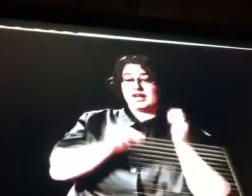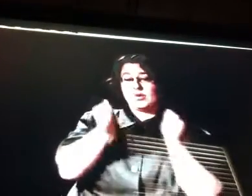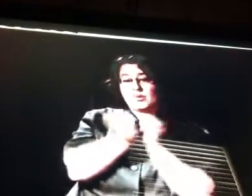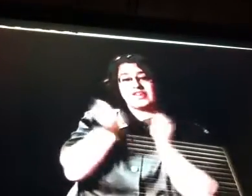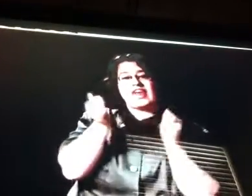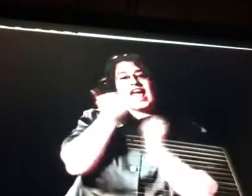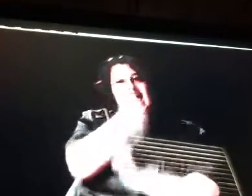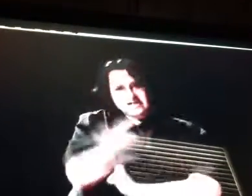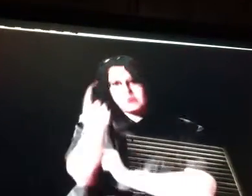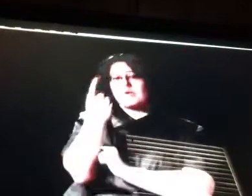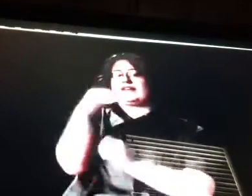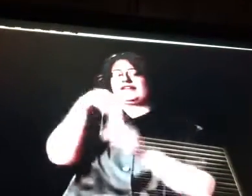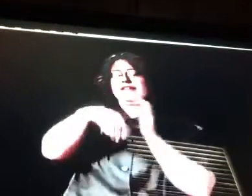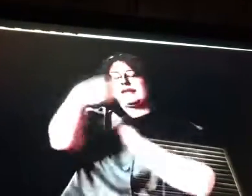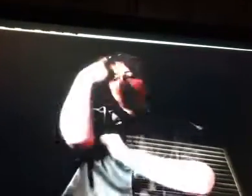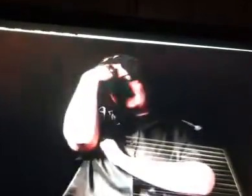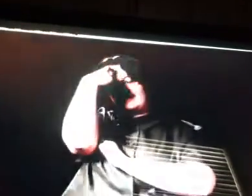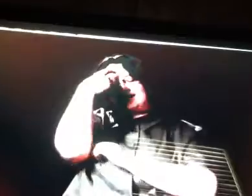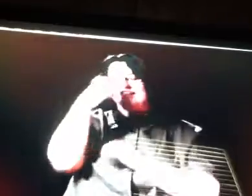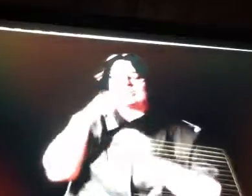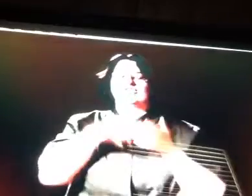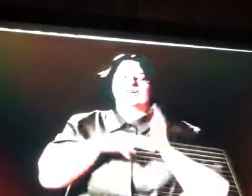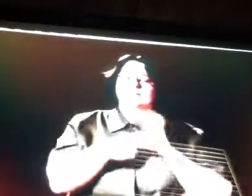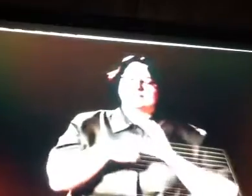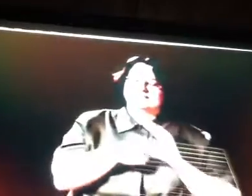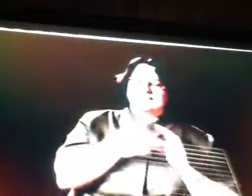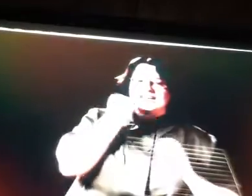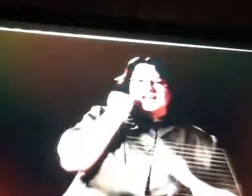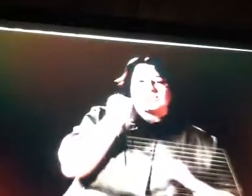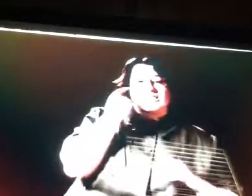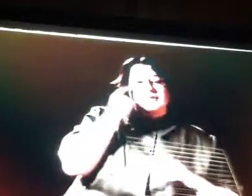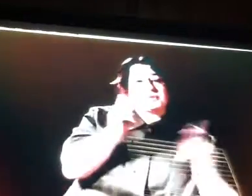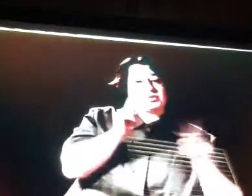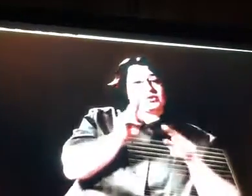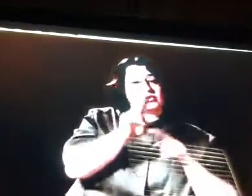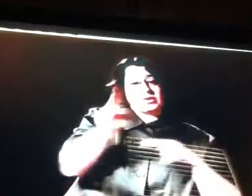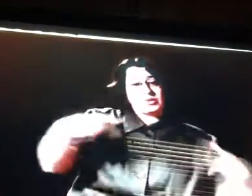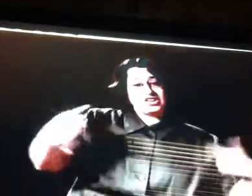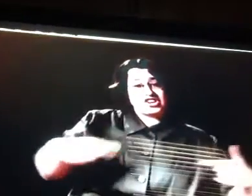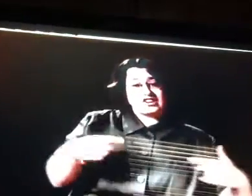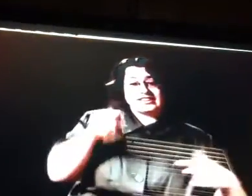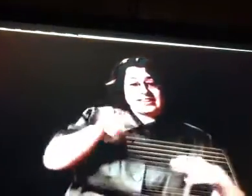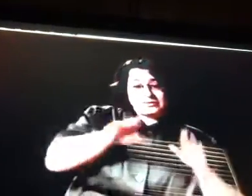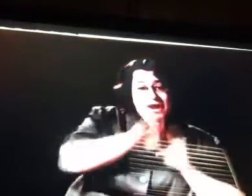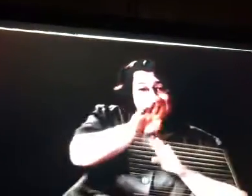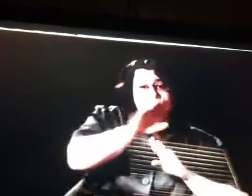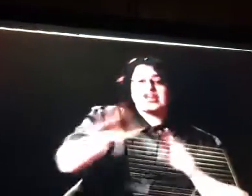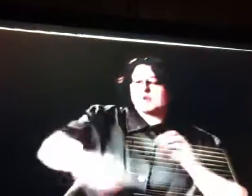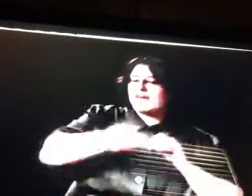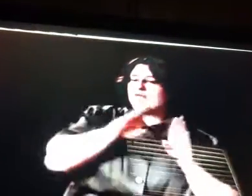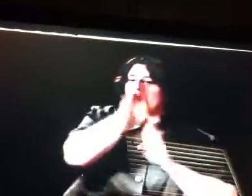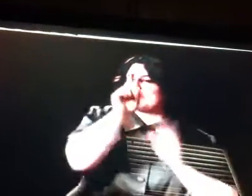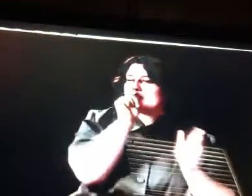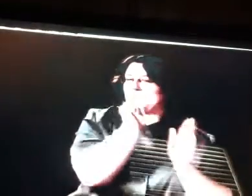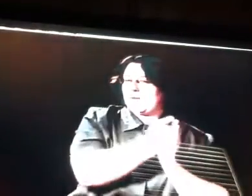if you use the velocity model, that you need to keep everyone in mind, and that people with